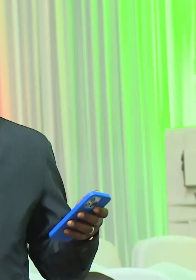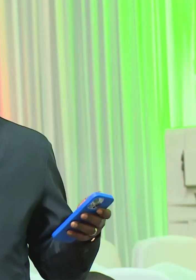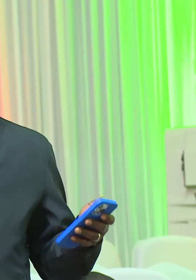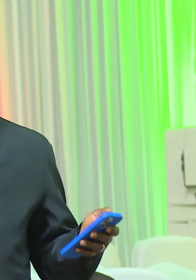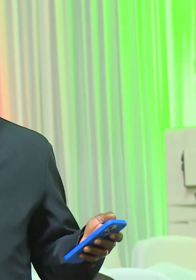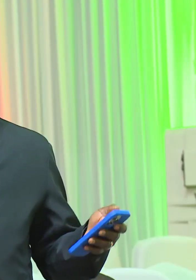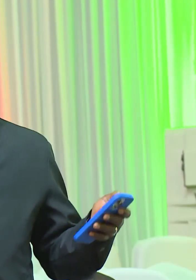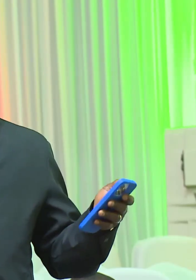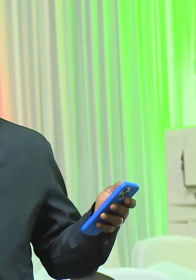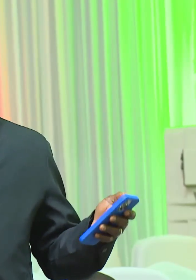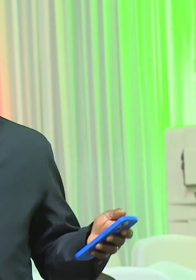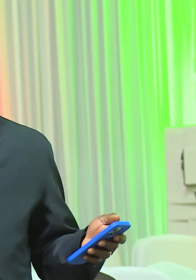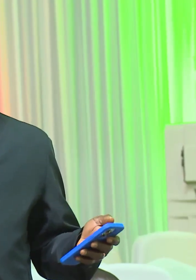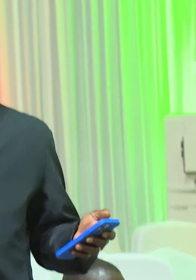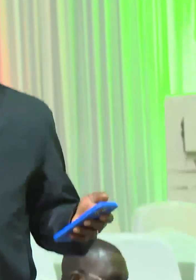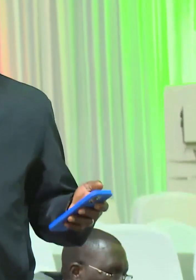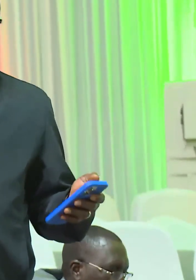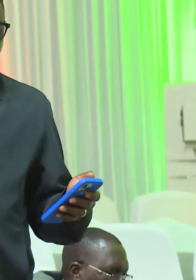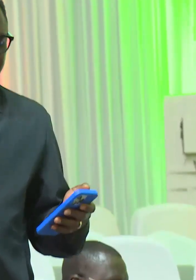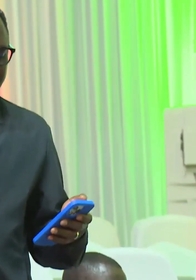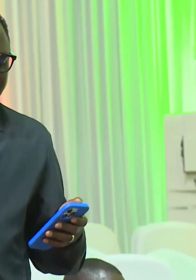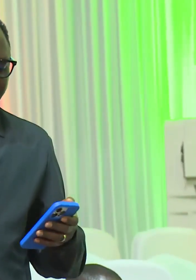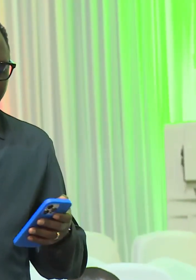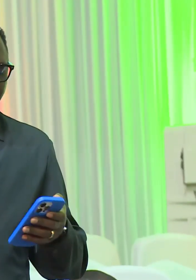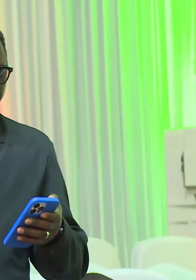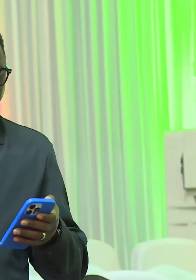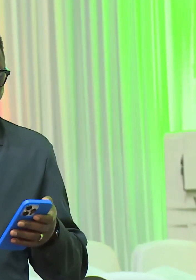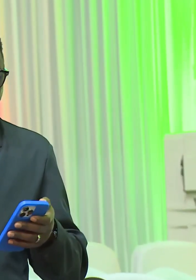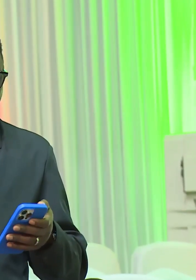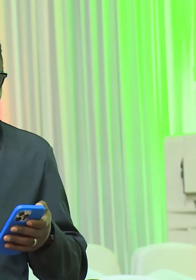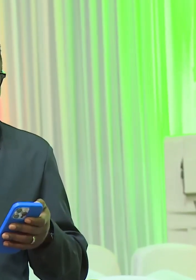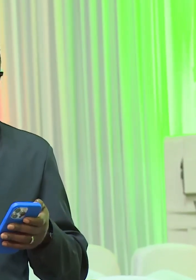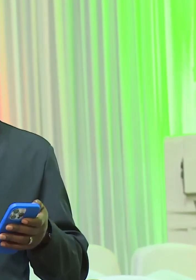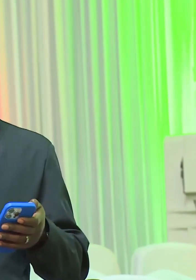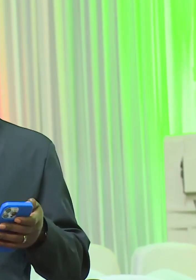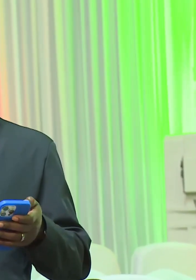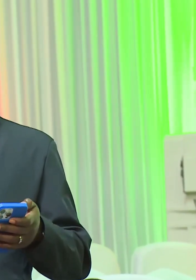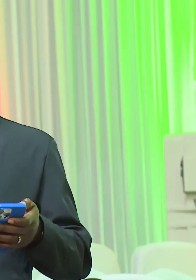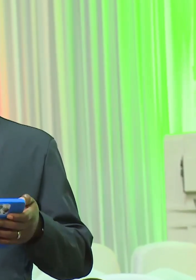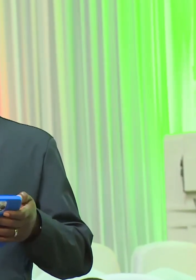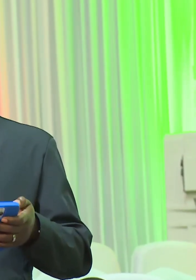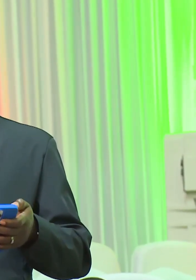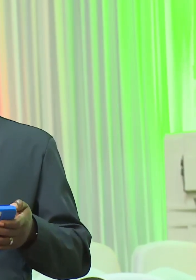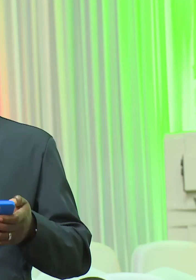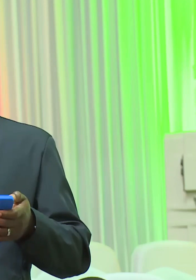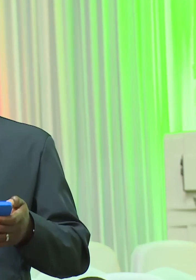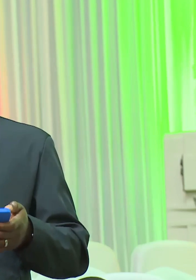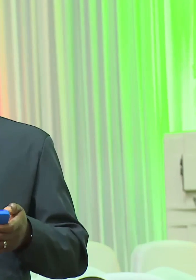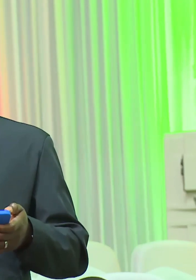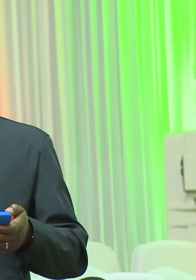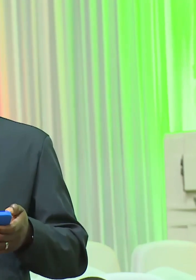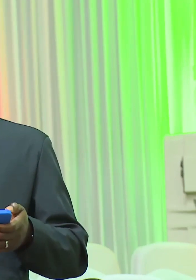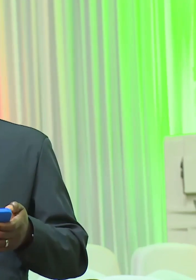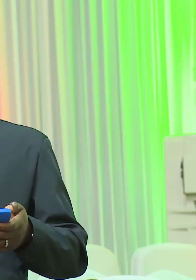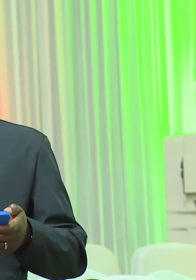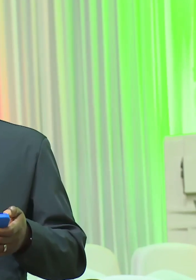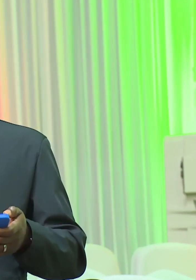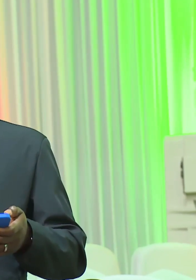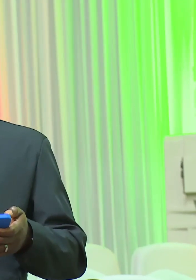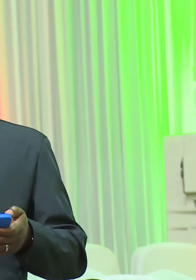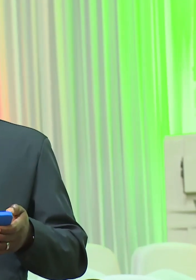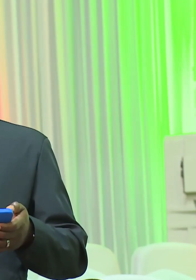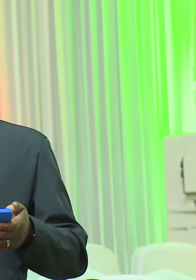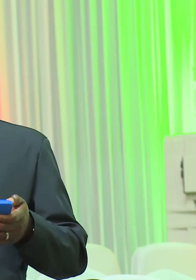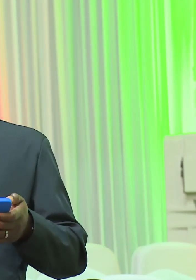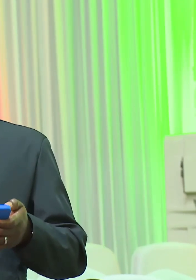the screening and diagnosis, how do we handle the aspect of treatment? Treatment